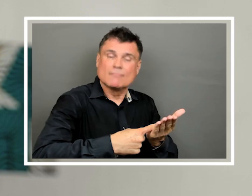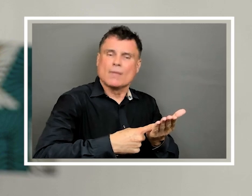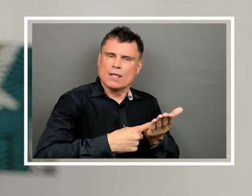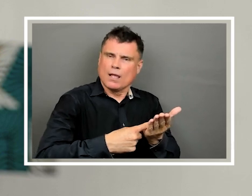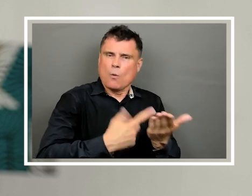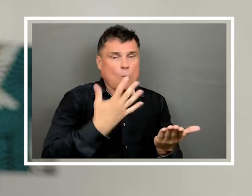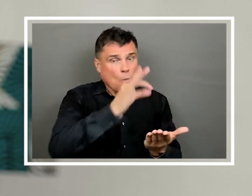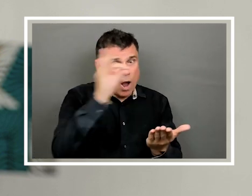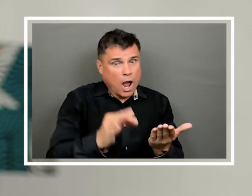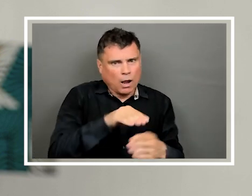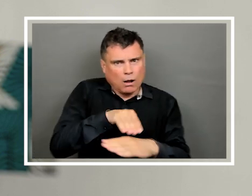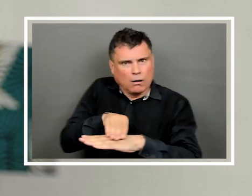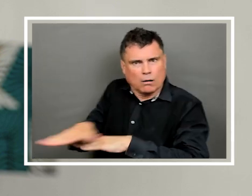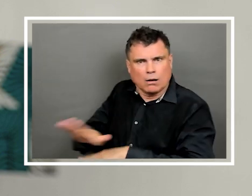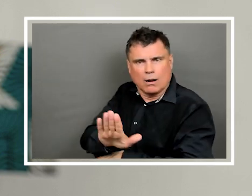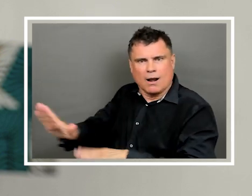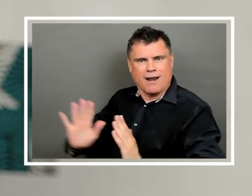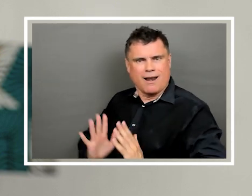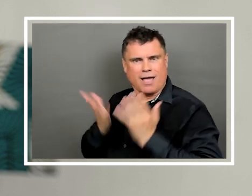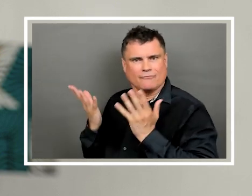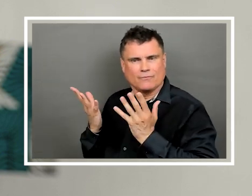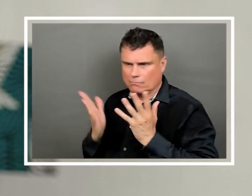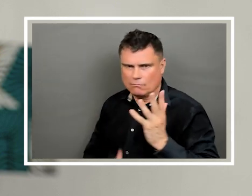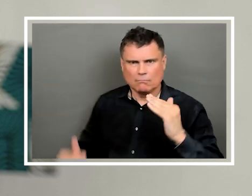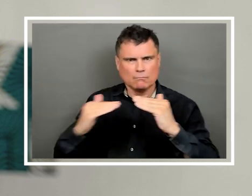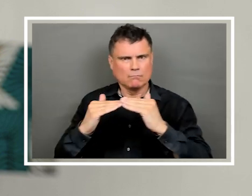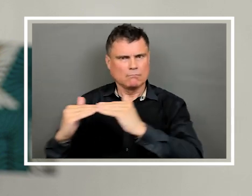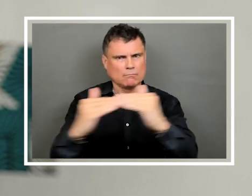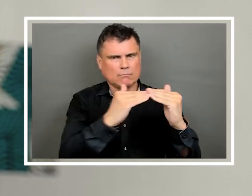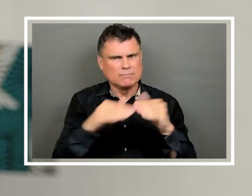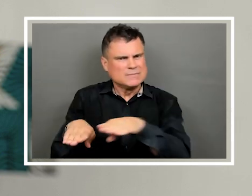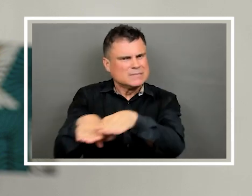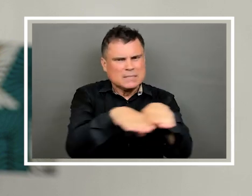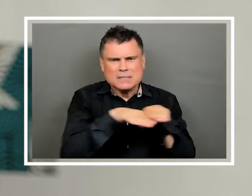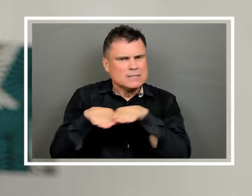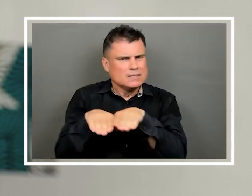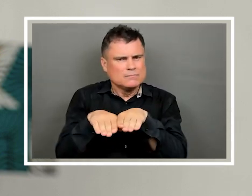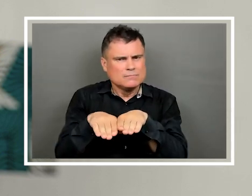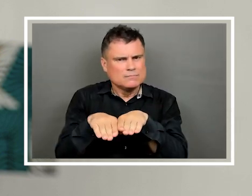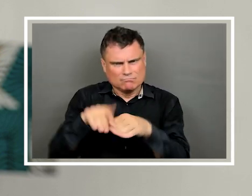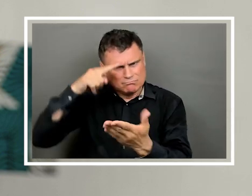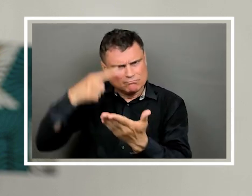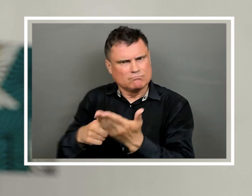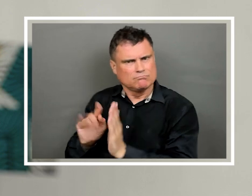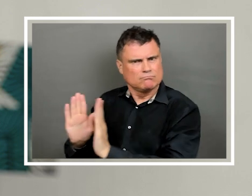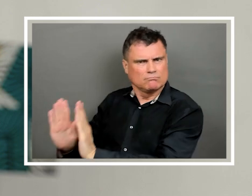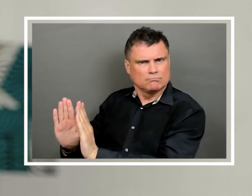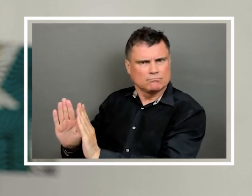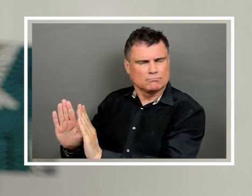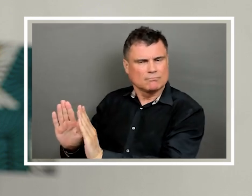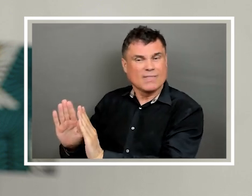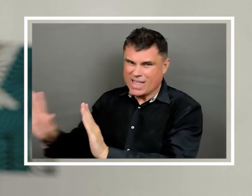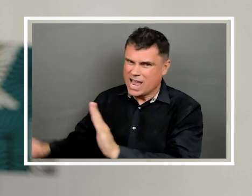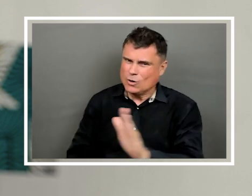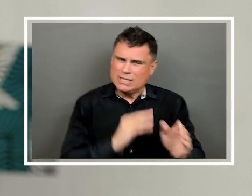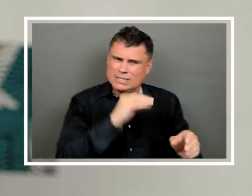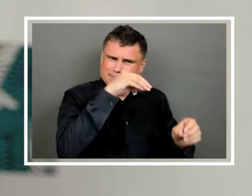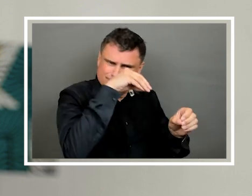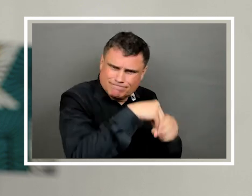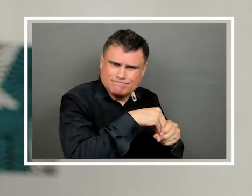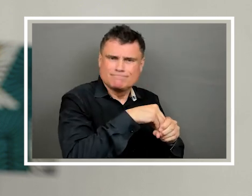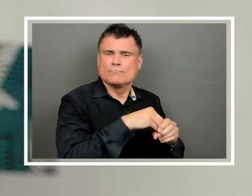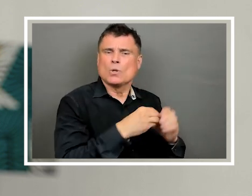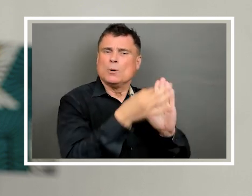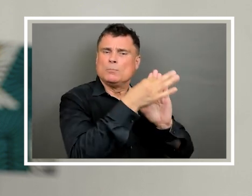in the decisions that affect our lives on an equal basis with other people. It's rooted in the principle of